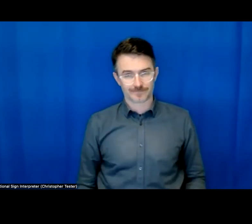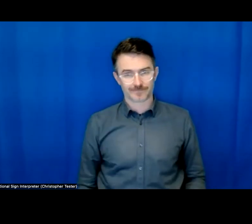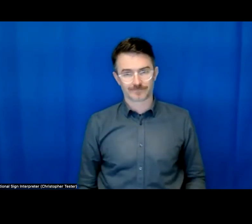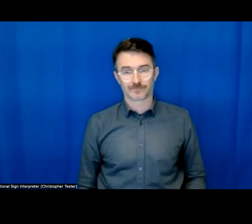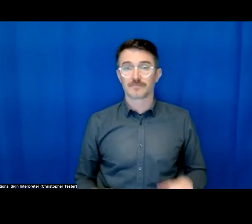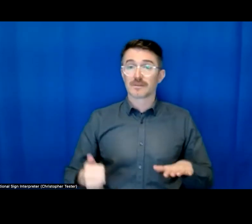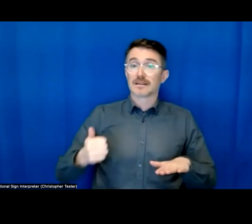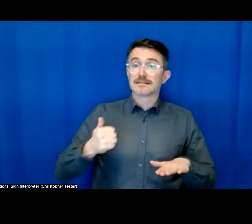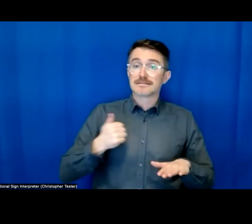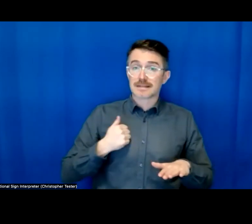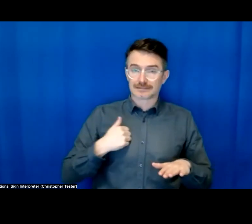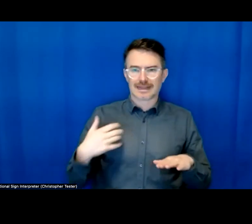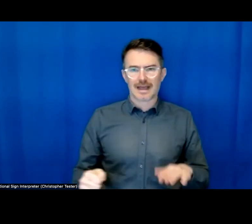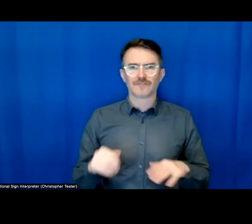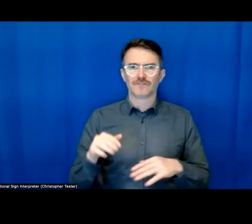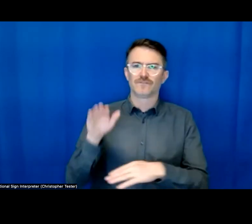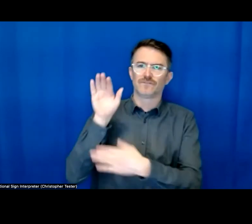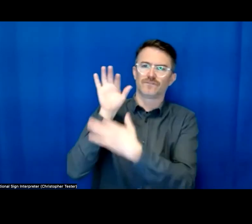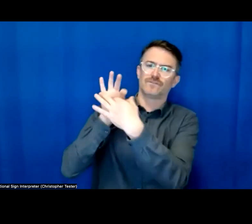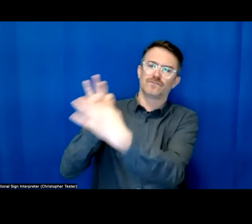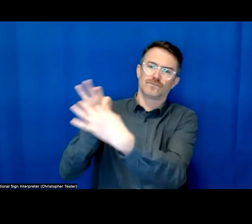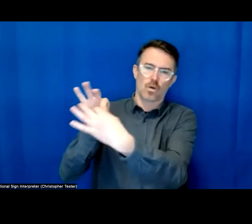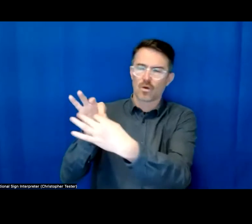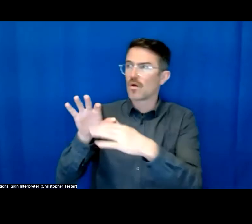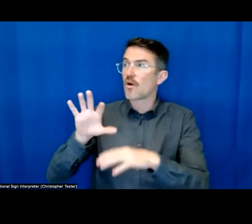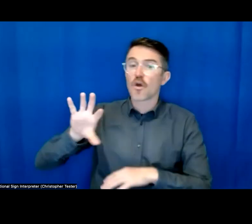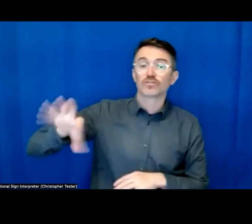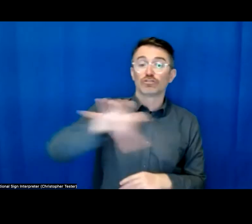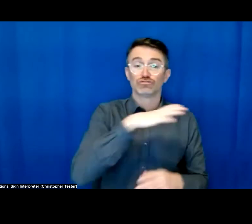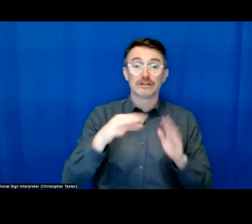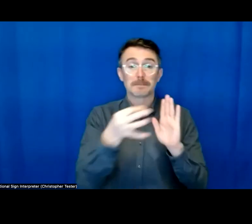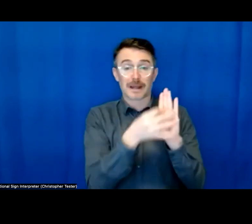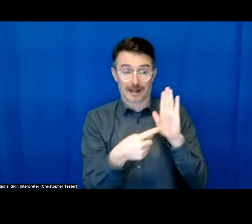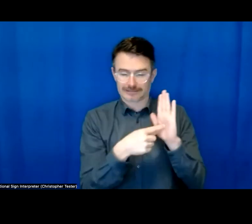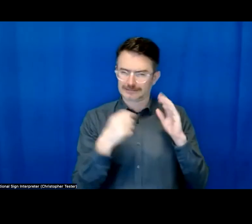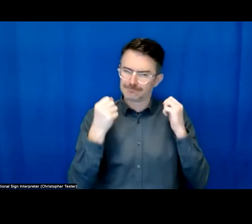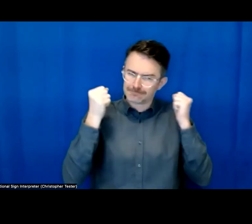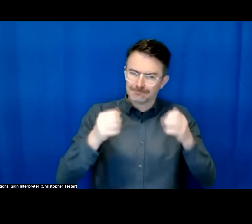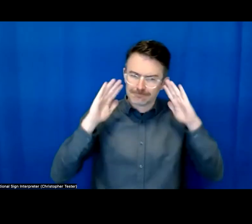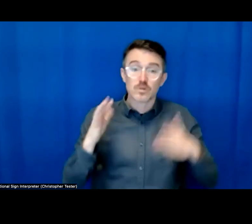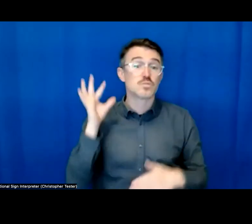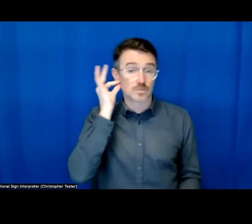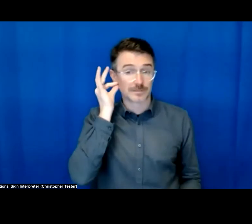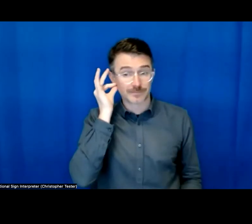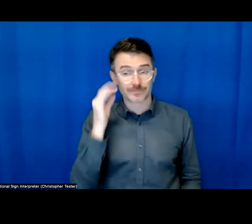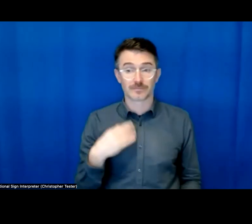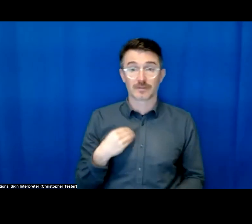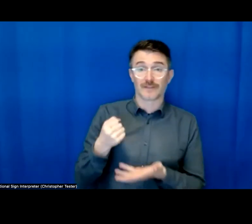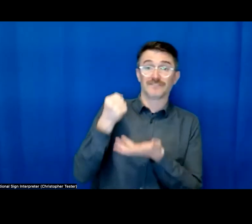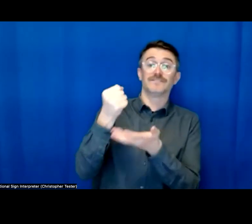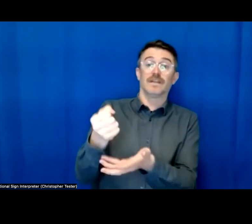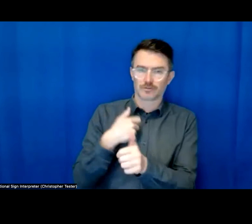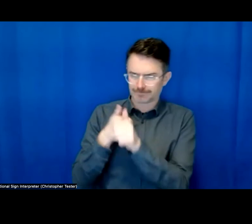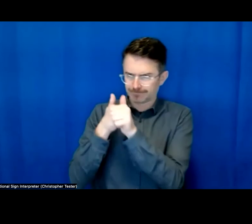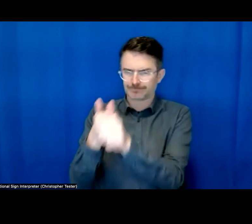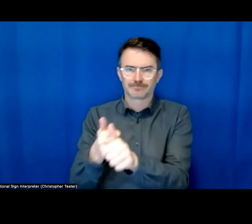engage and provide international assistance in a manner that is human rights-based, recognizing that all people must enjoy